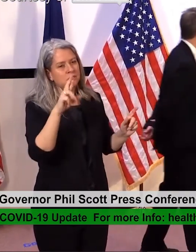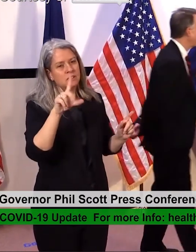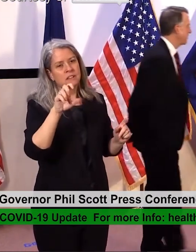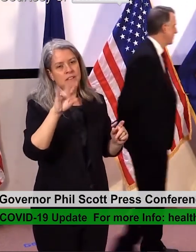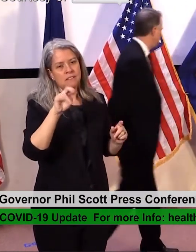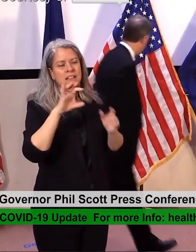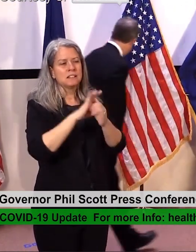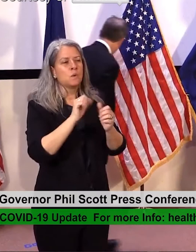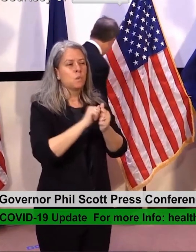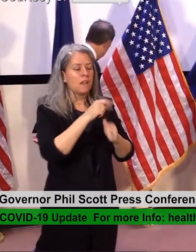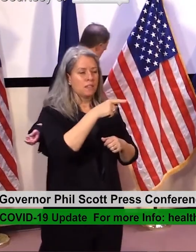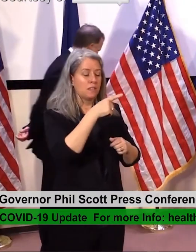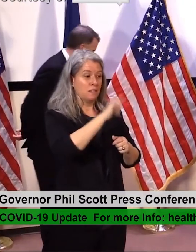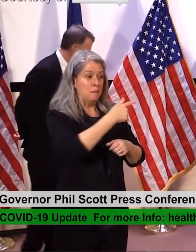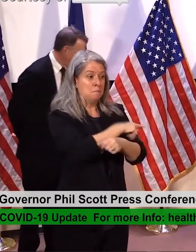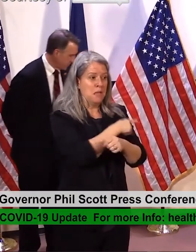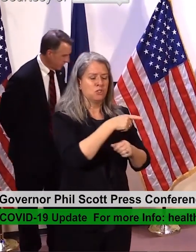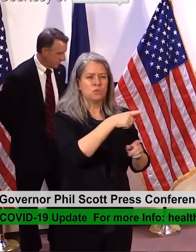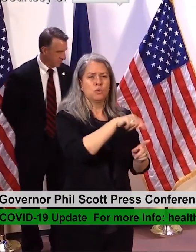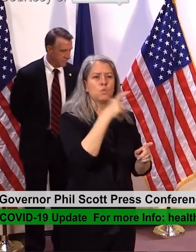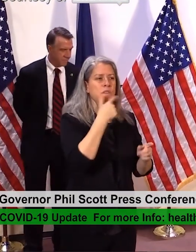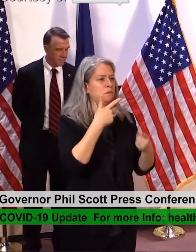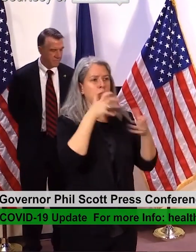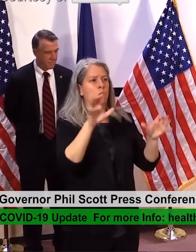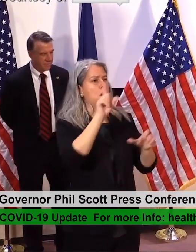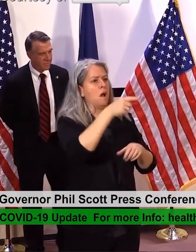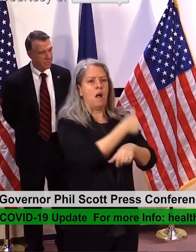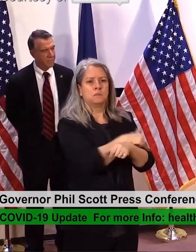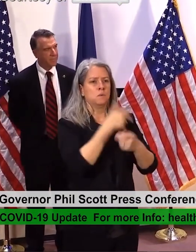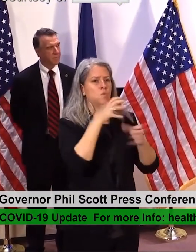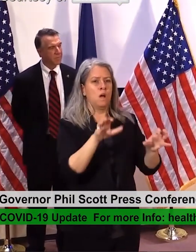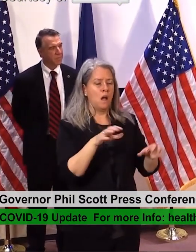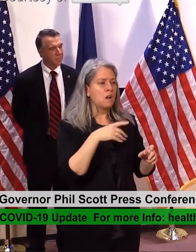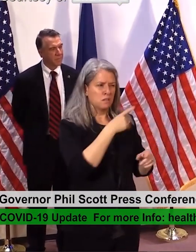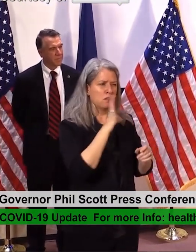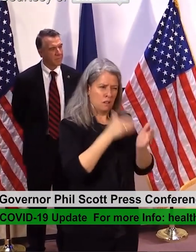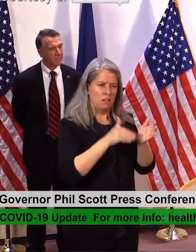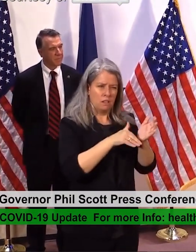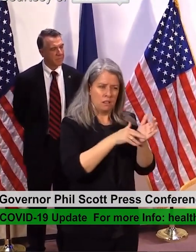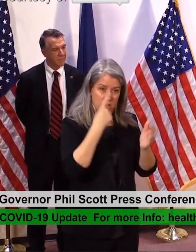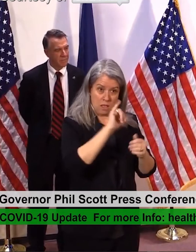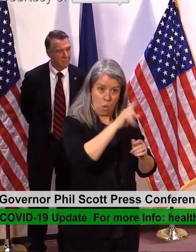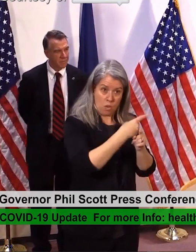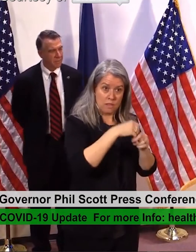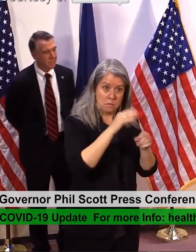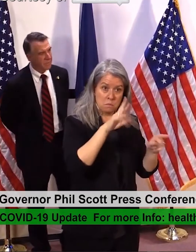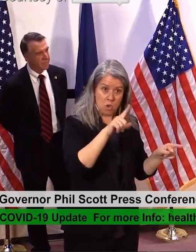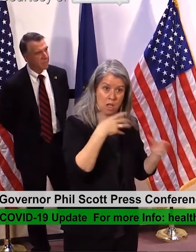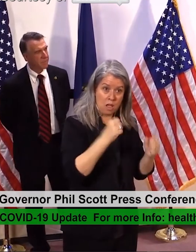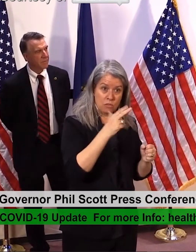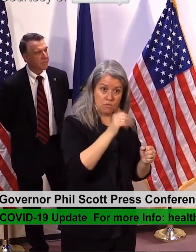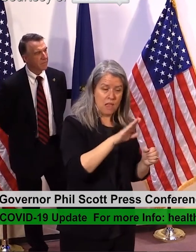advanced directives. You've been talking about that quite a bit. And was that just in Burlington Health and Rehabilitation? And